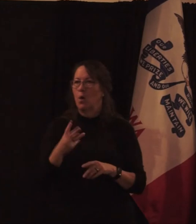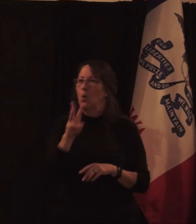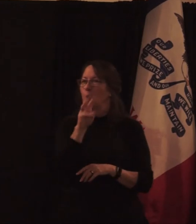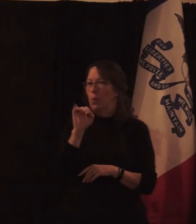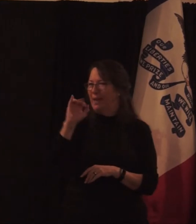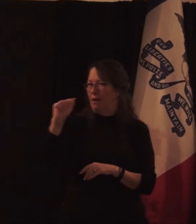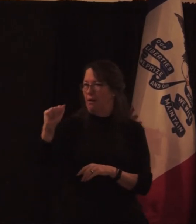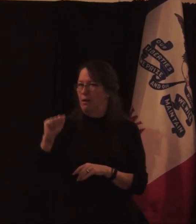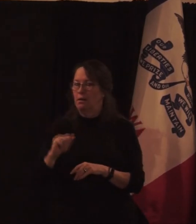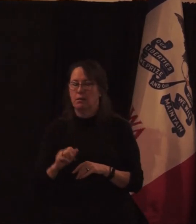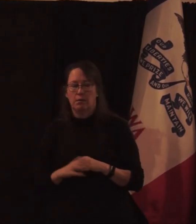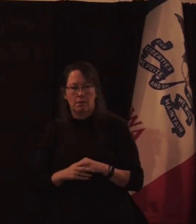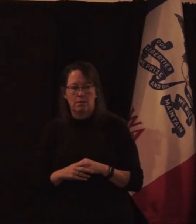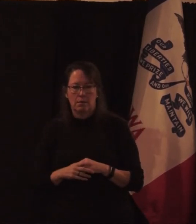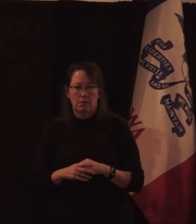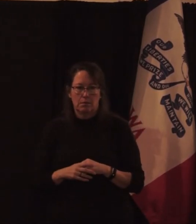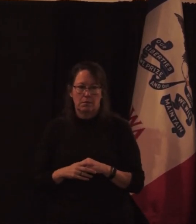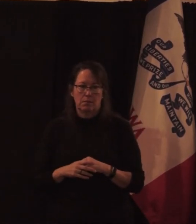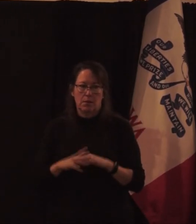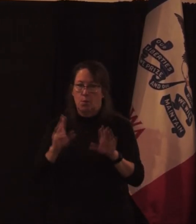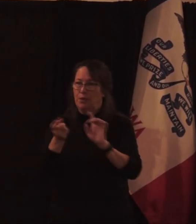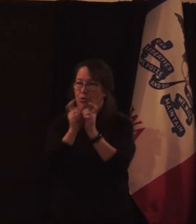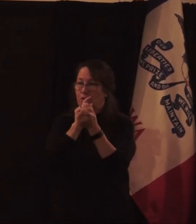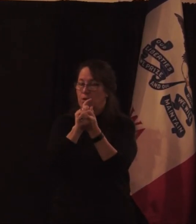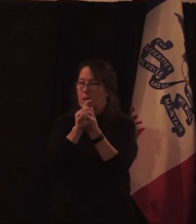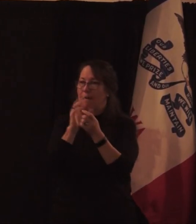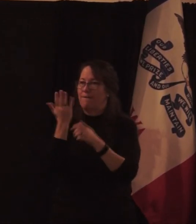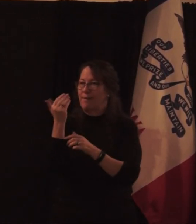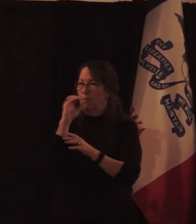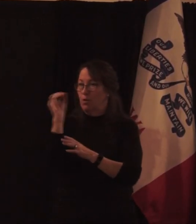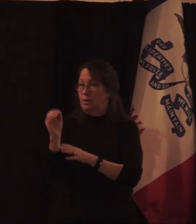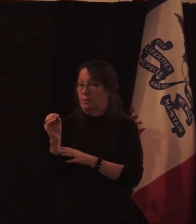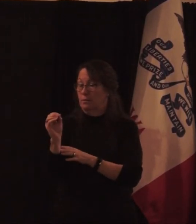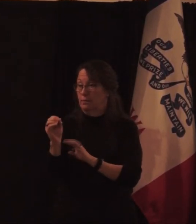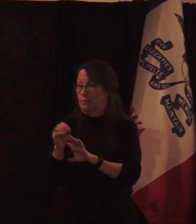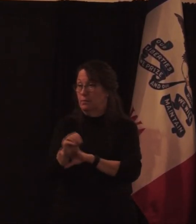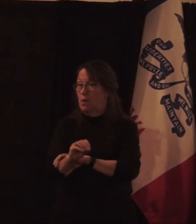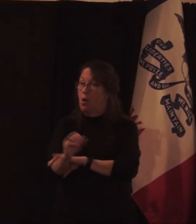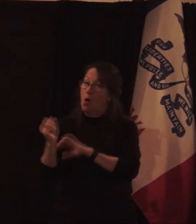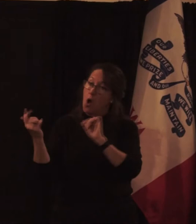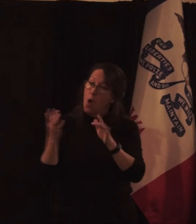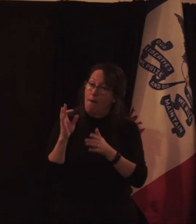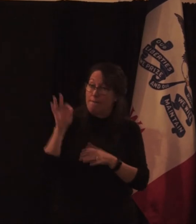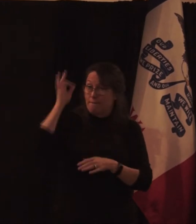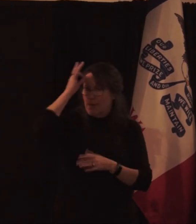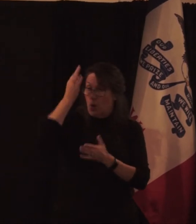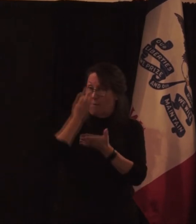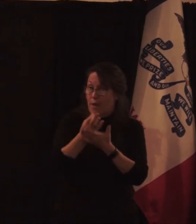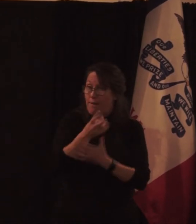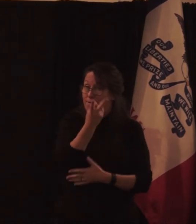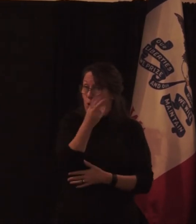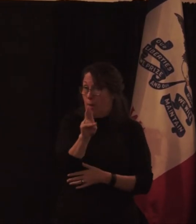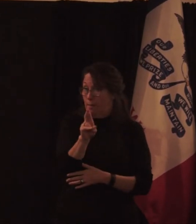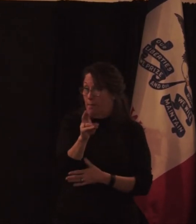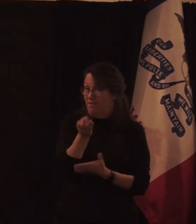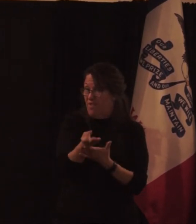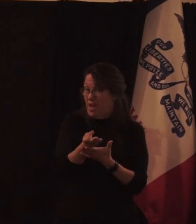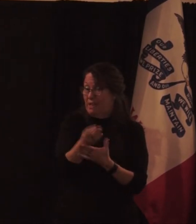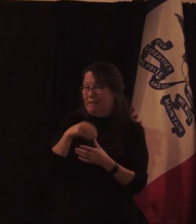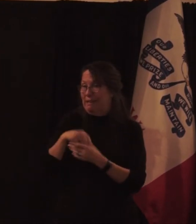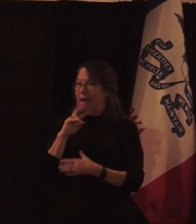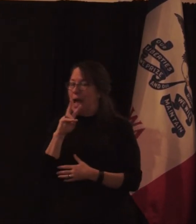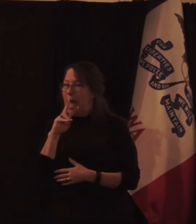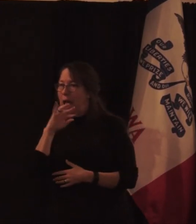WIA. And we made a change there. 15% of all federal monies going to VR, like in